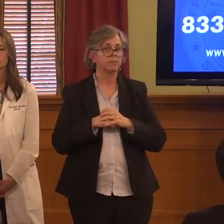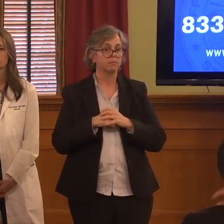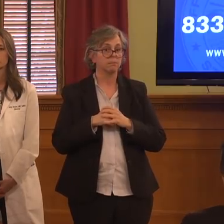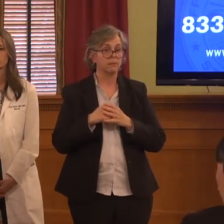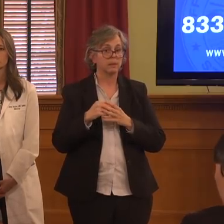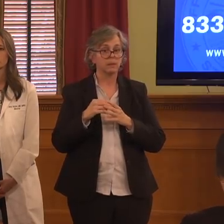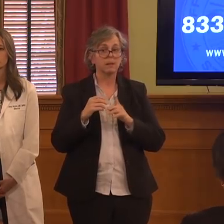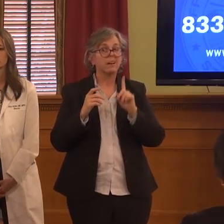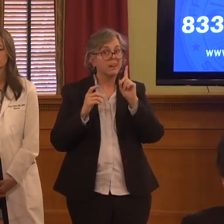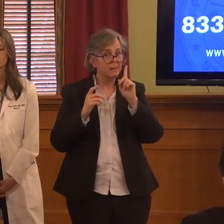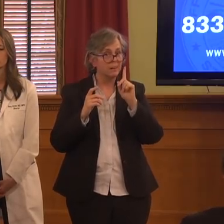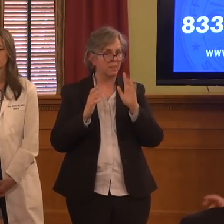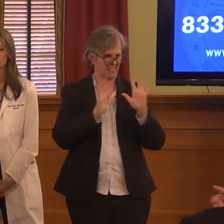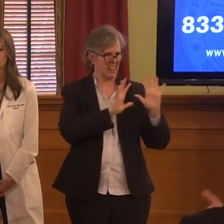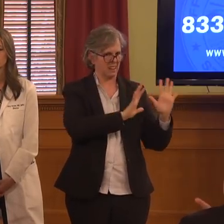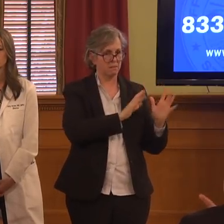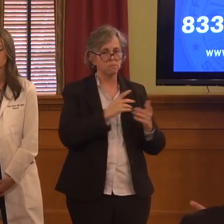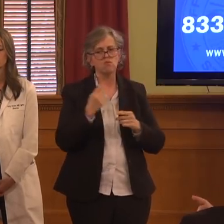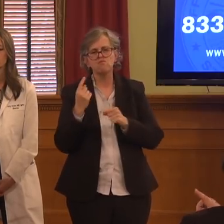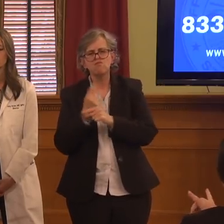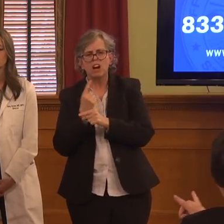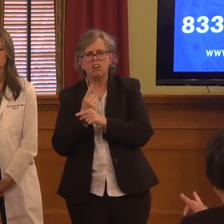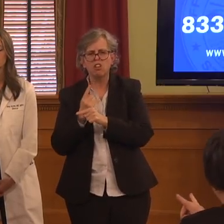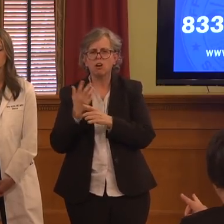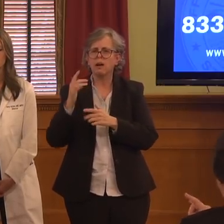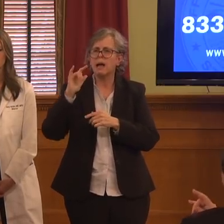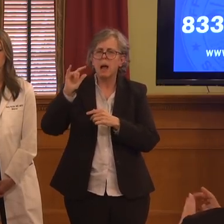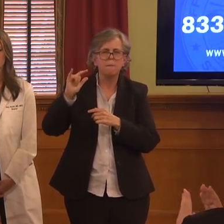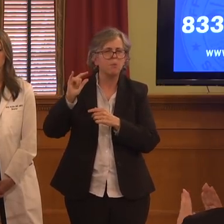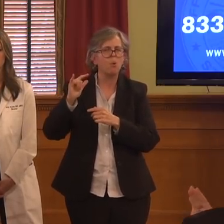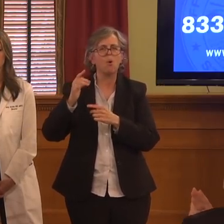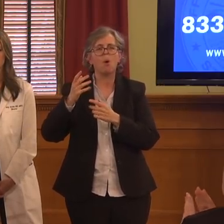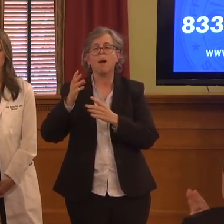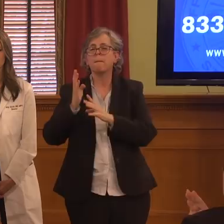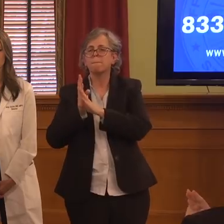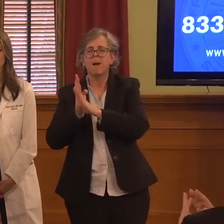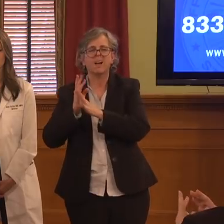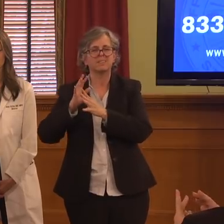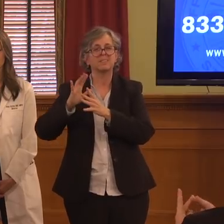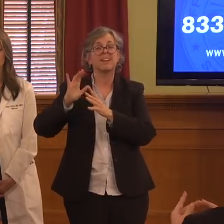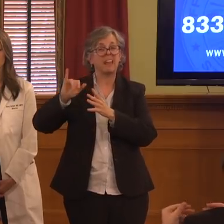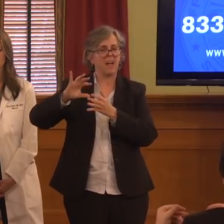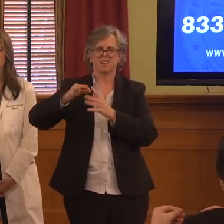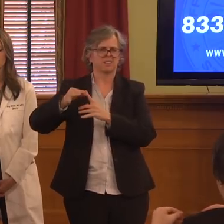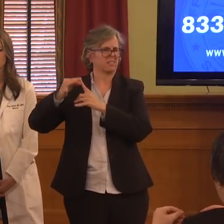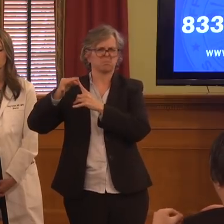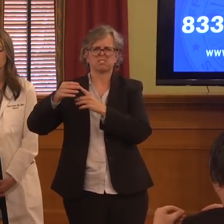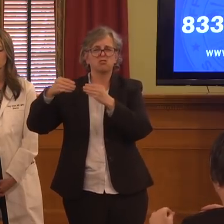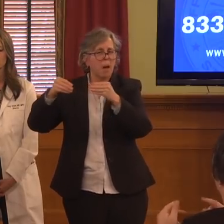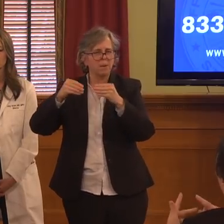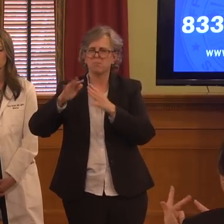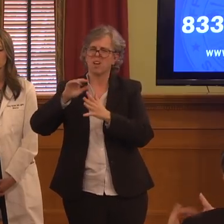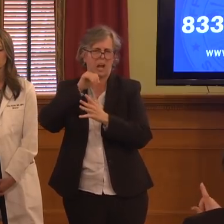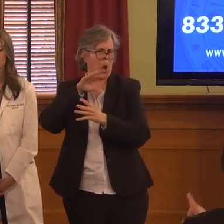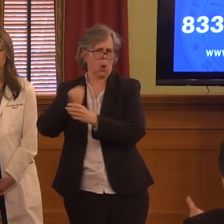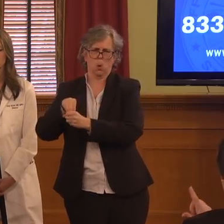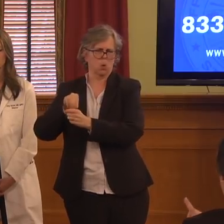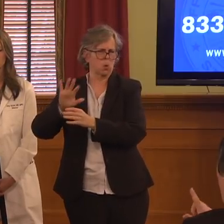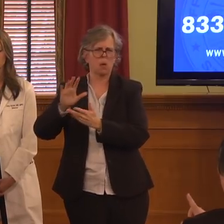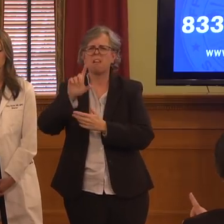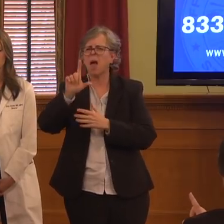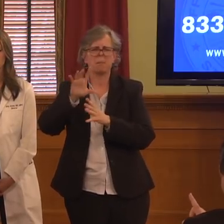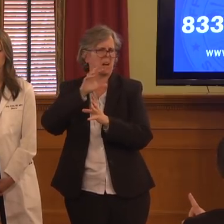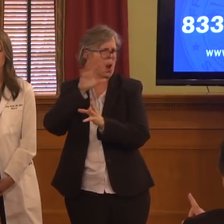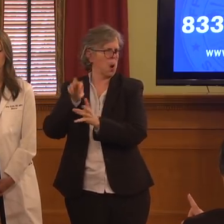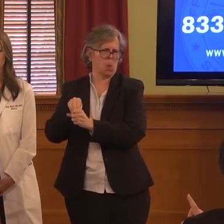airports, bus and train stations, medical facilities, libraries, shopping malls and centers, or other spaces where 100 or more persons may be